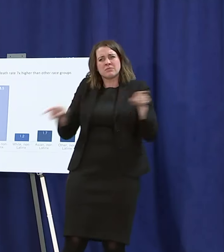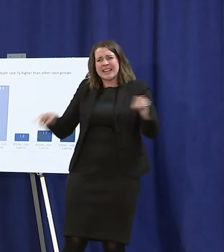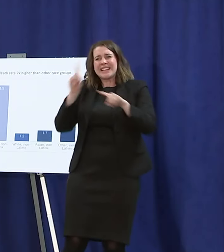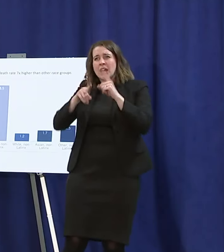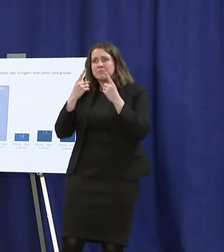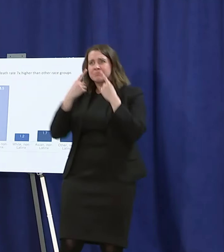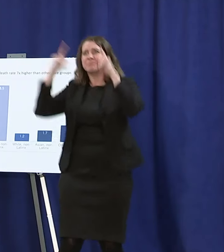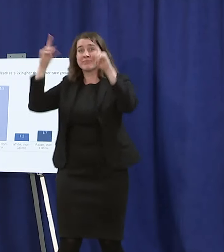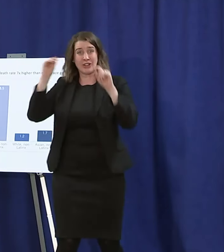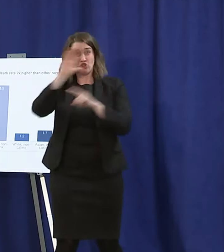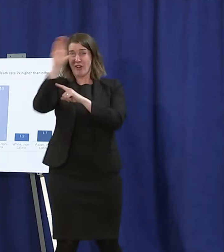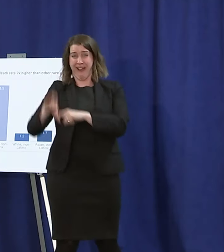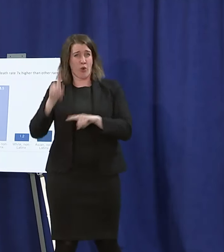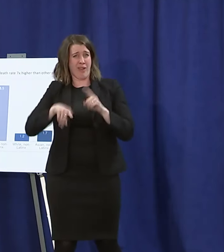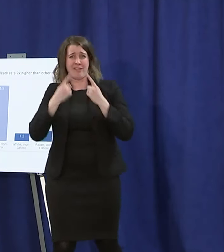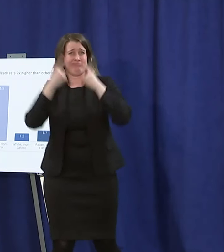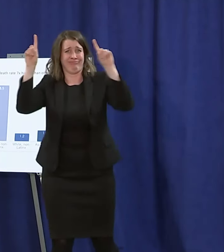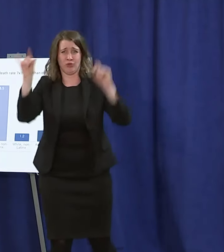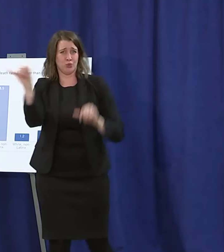as a city.